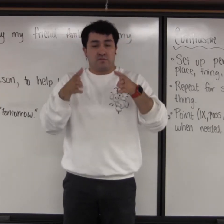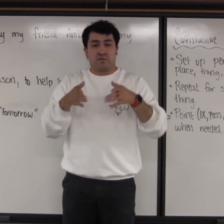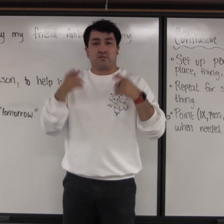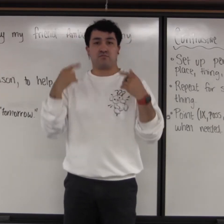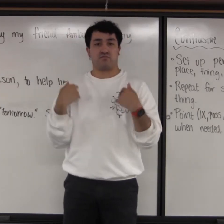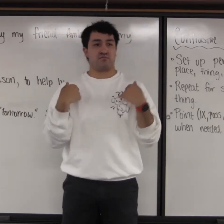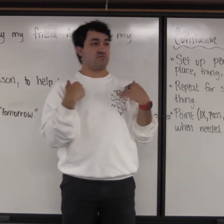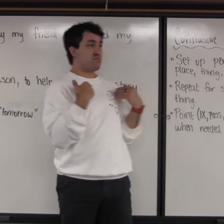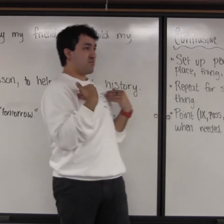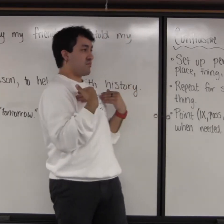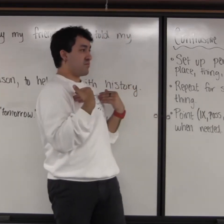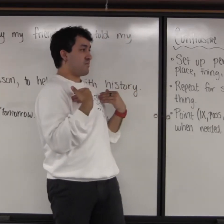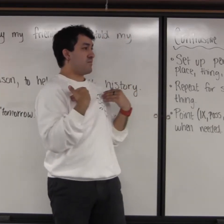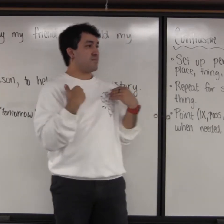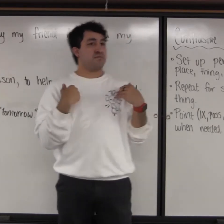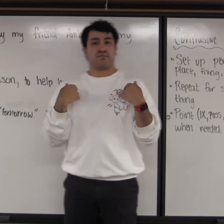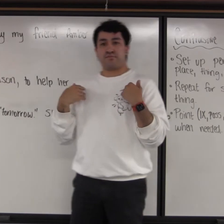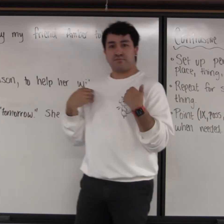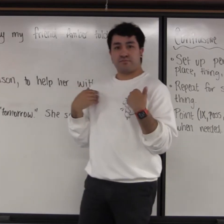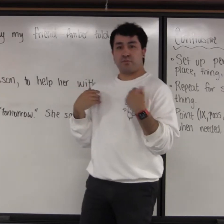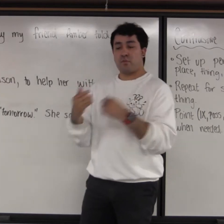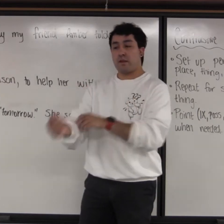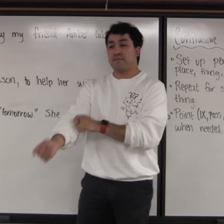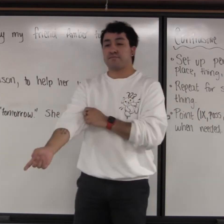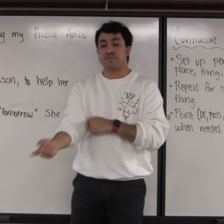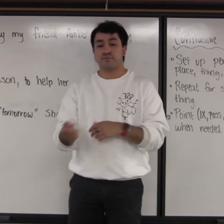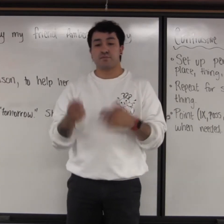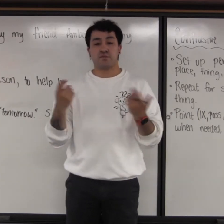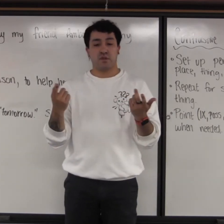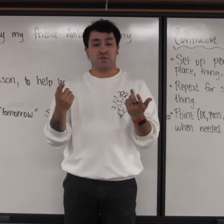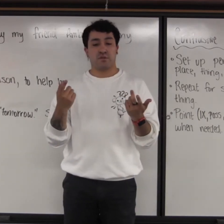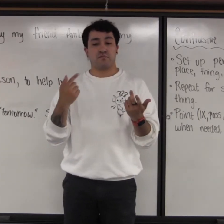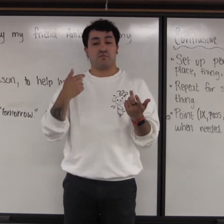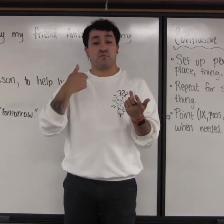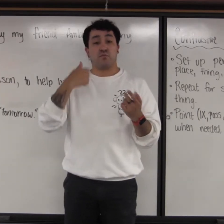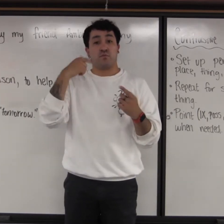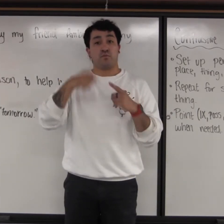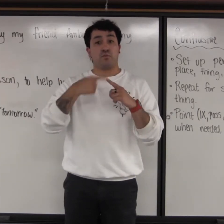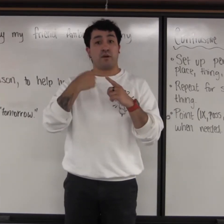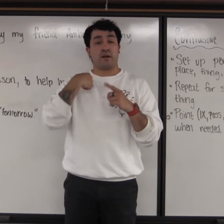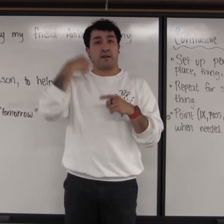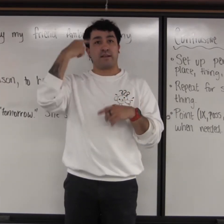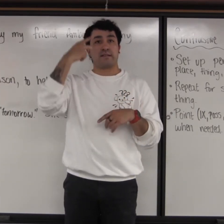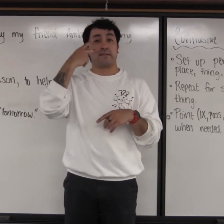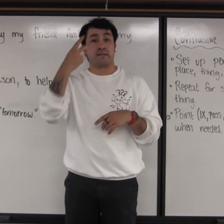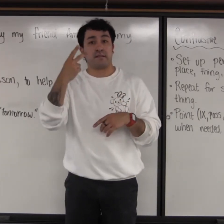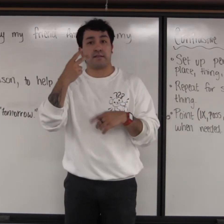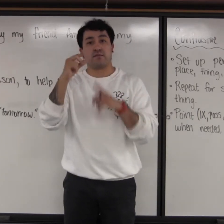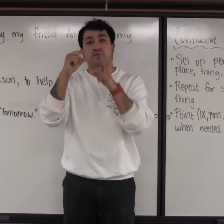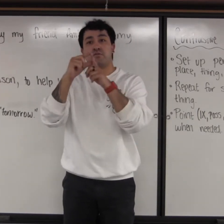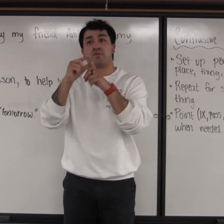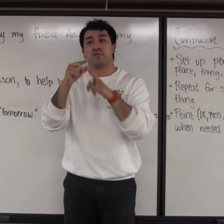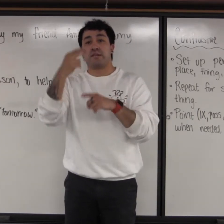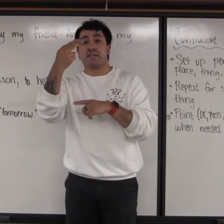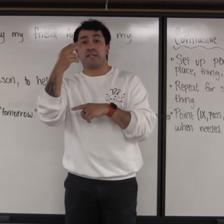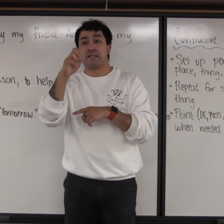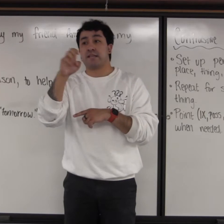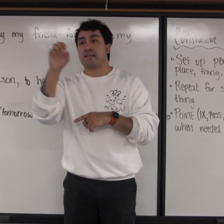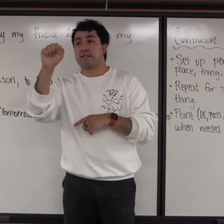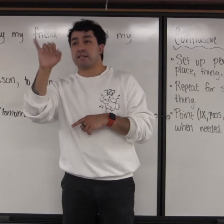say. And so we're doing this typically in ASL when we're talking about people and we're trying to